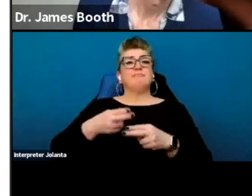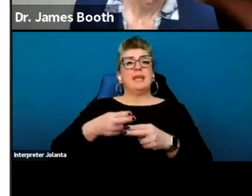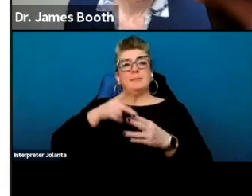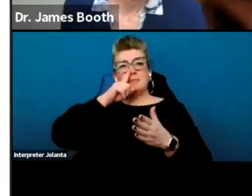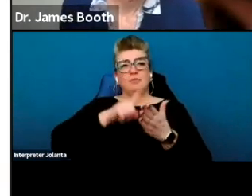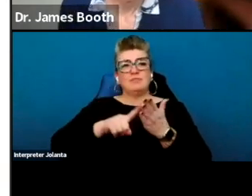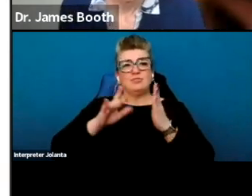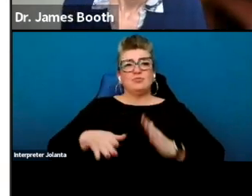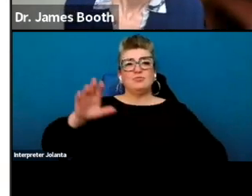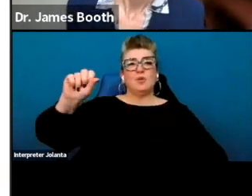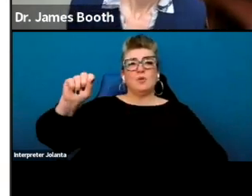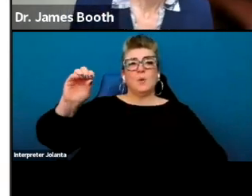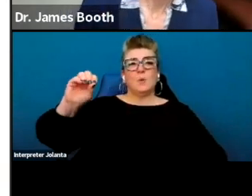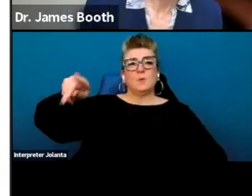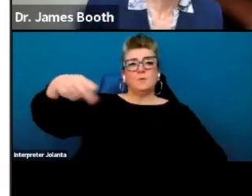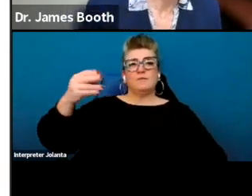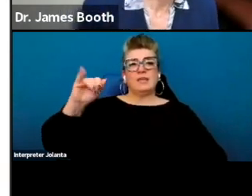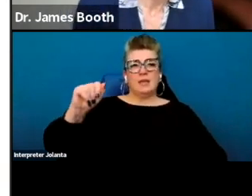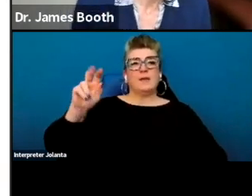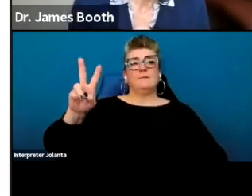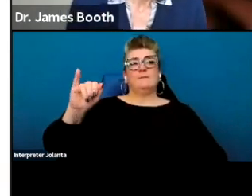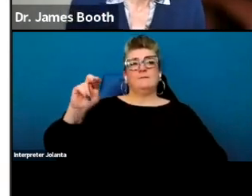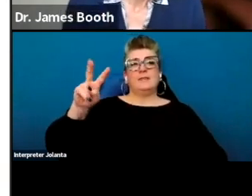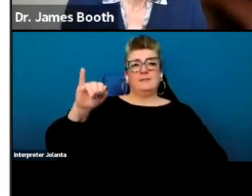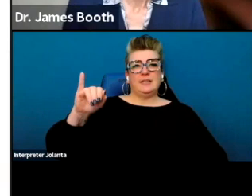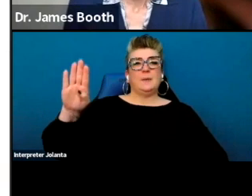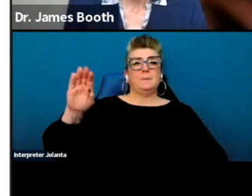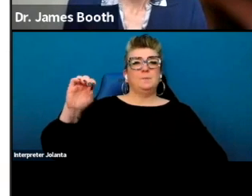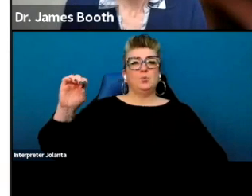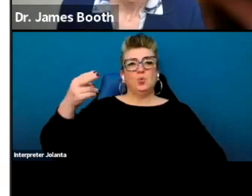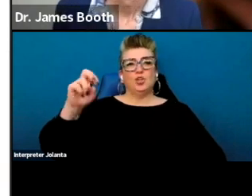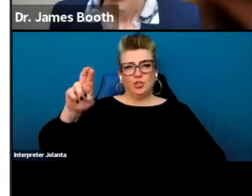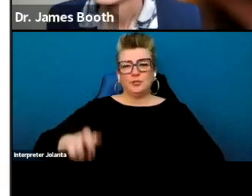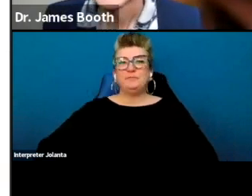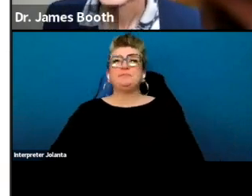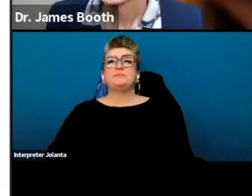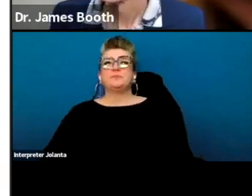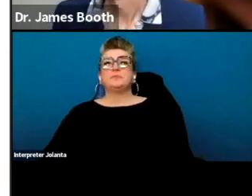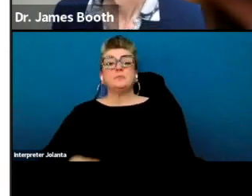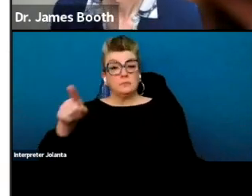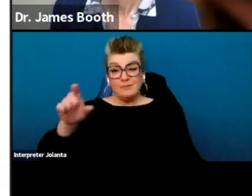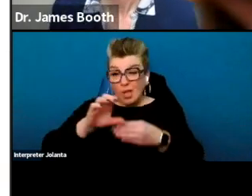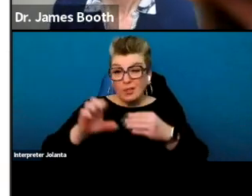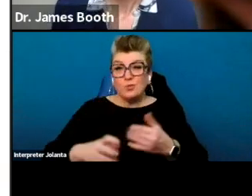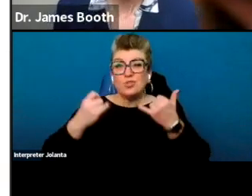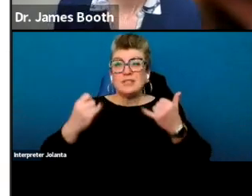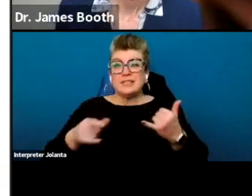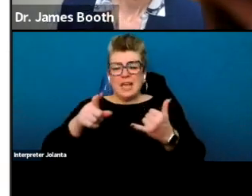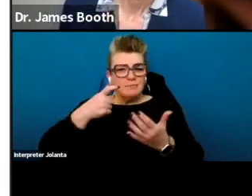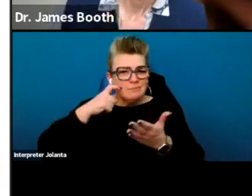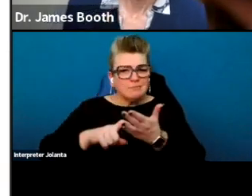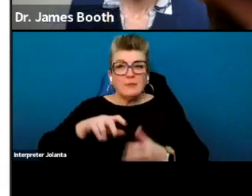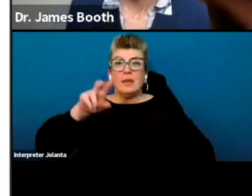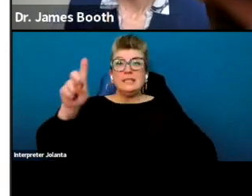open up for discussion. To conclude, developmental disorders of language are common, but we lack an understanding